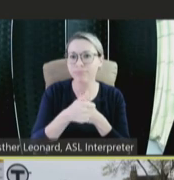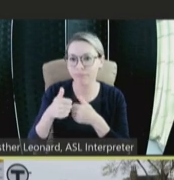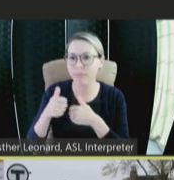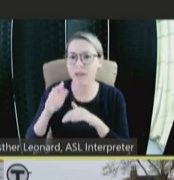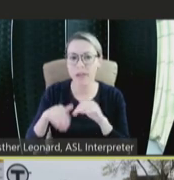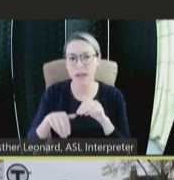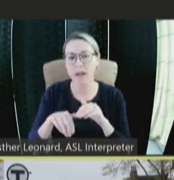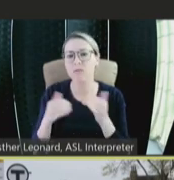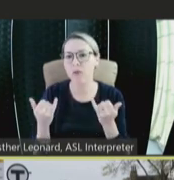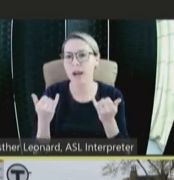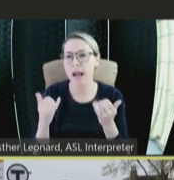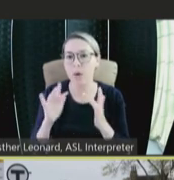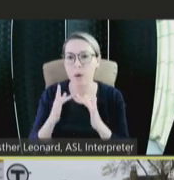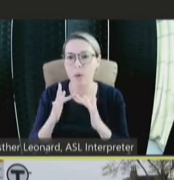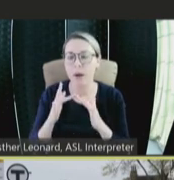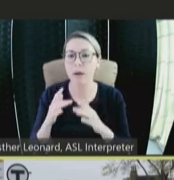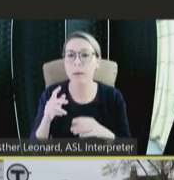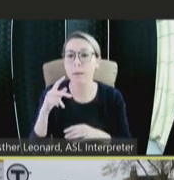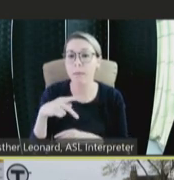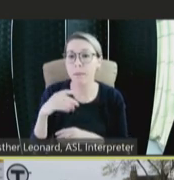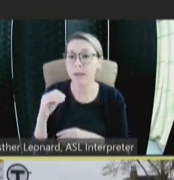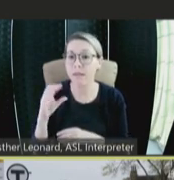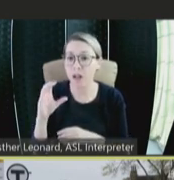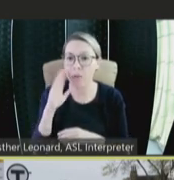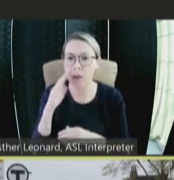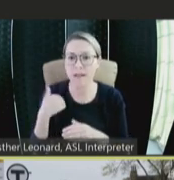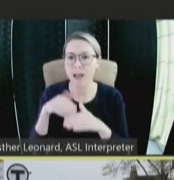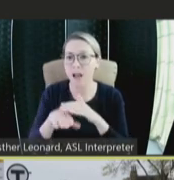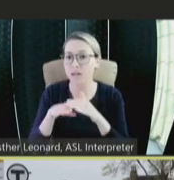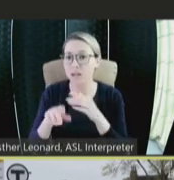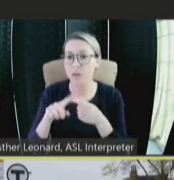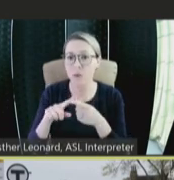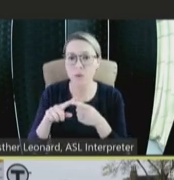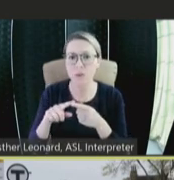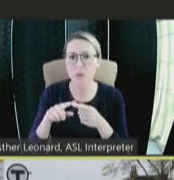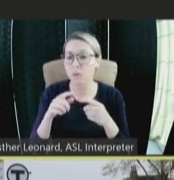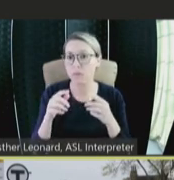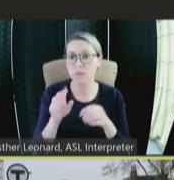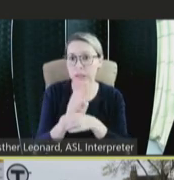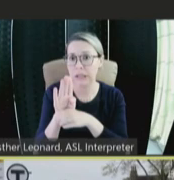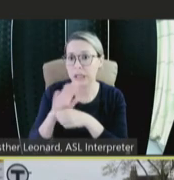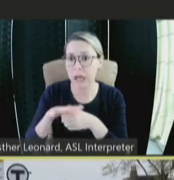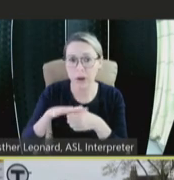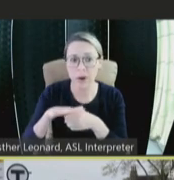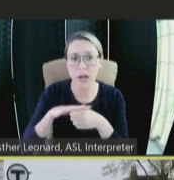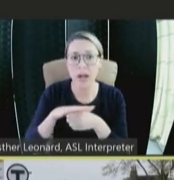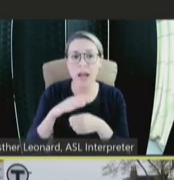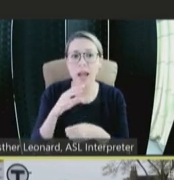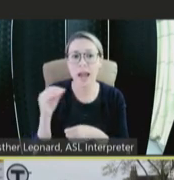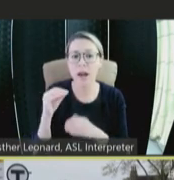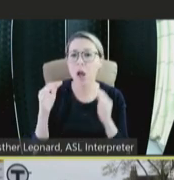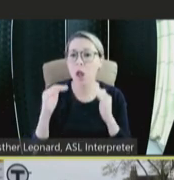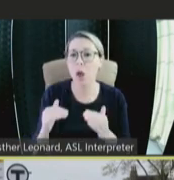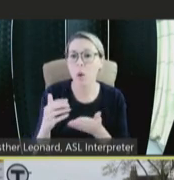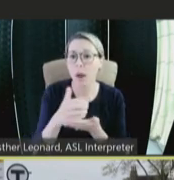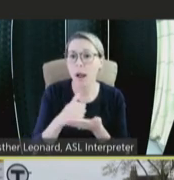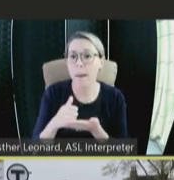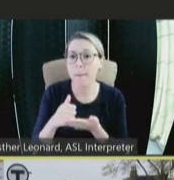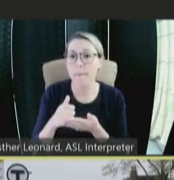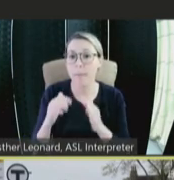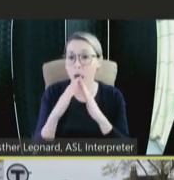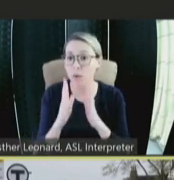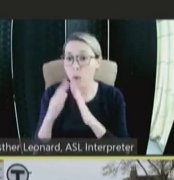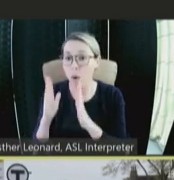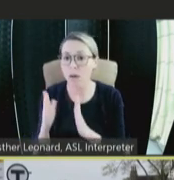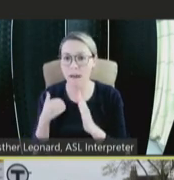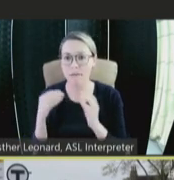150,000 more residents of color would gain access to high frequency service, and 40,000 low-income households would gain access to high frequency service. In